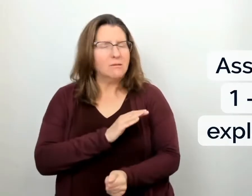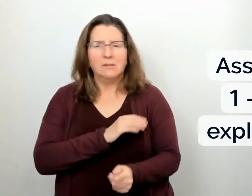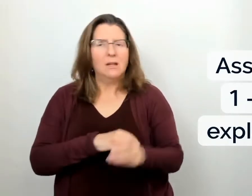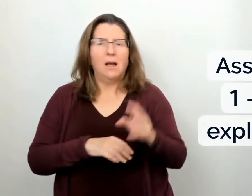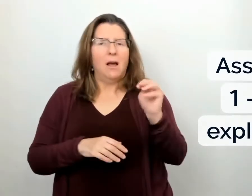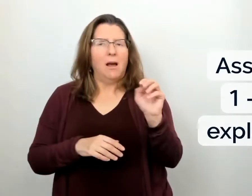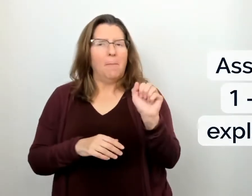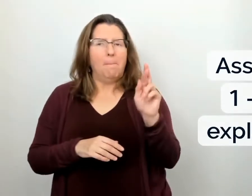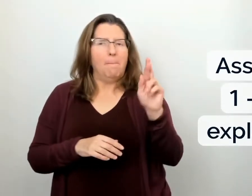skills.